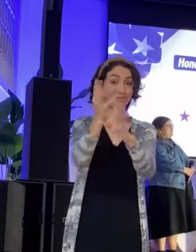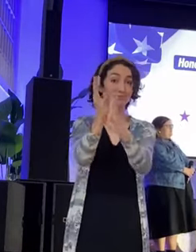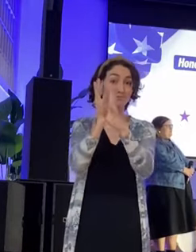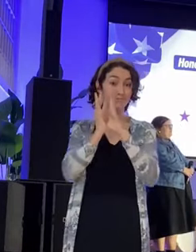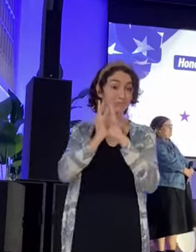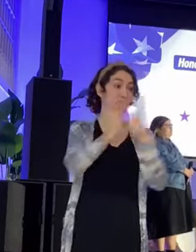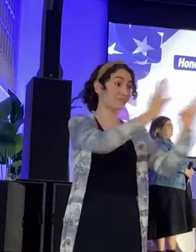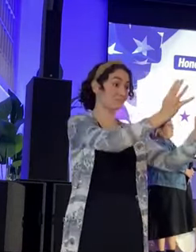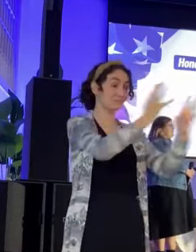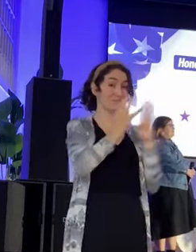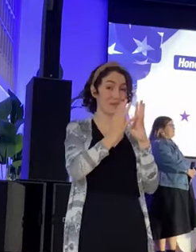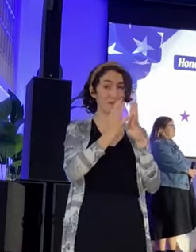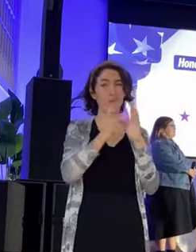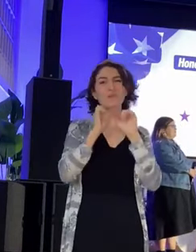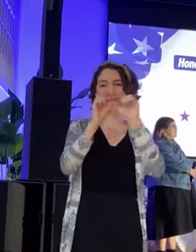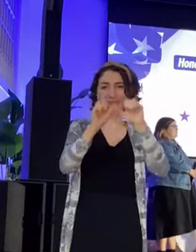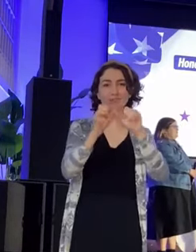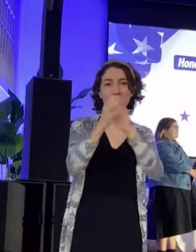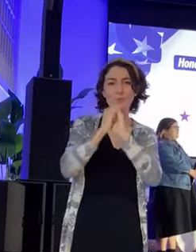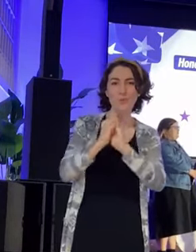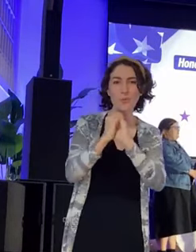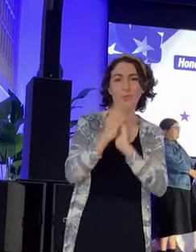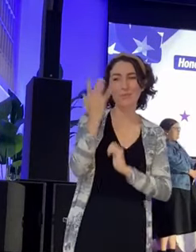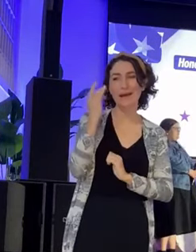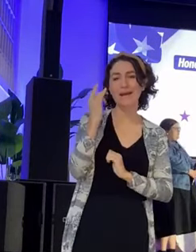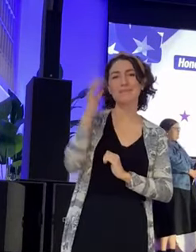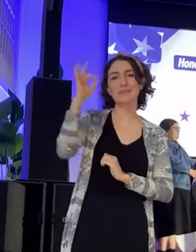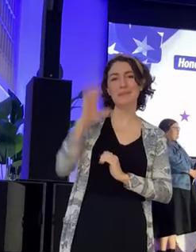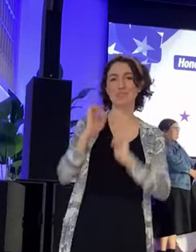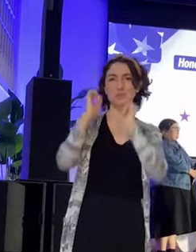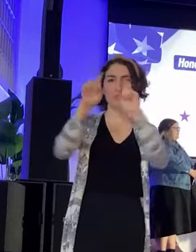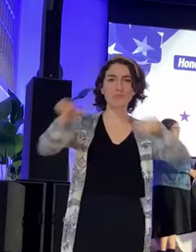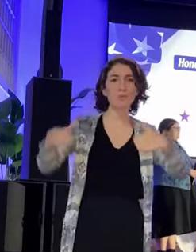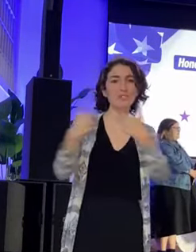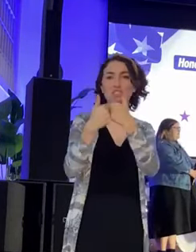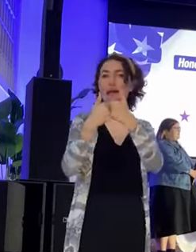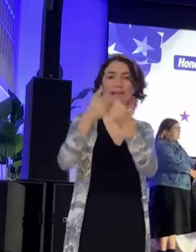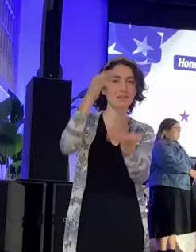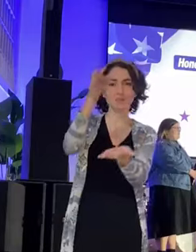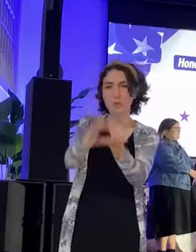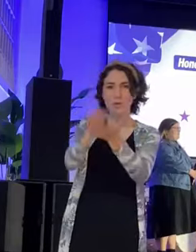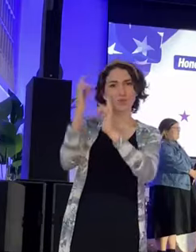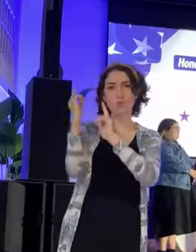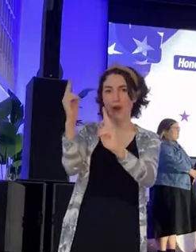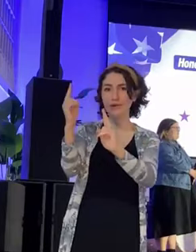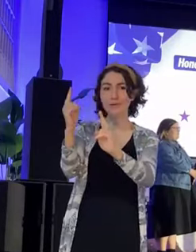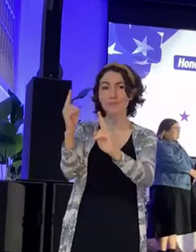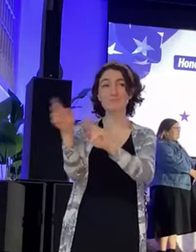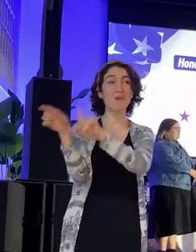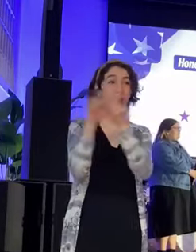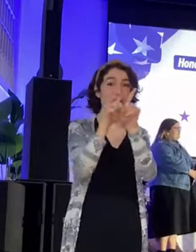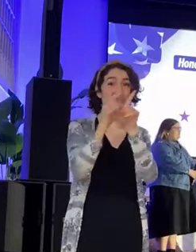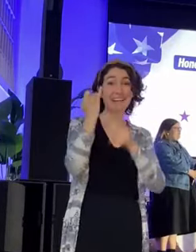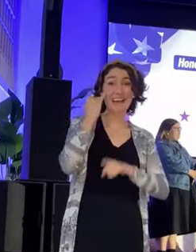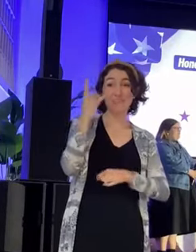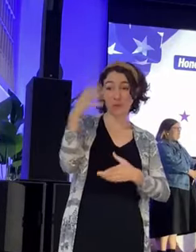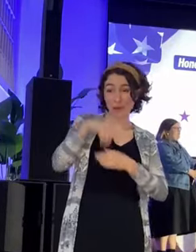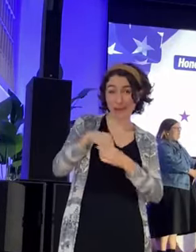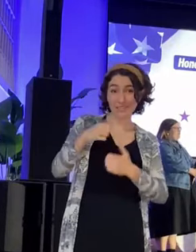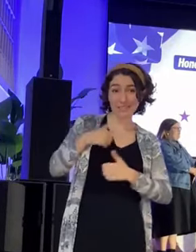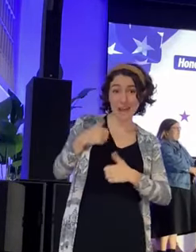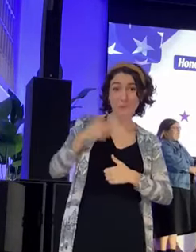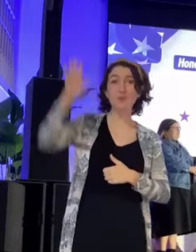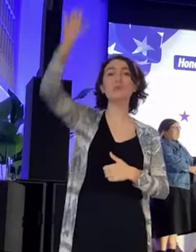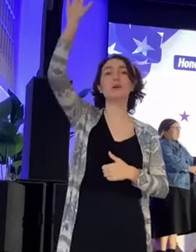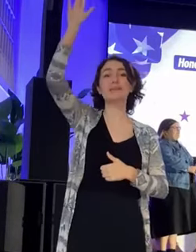of these two aisles as we continue to worship so Pastor Alec and I can give you this Challenge Day coin. But can you just raise your hand if you are a veteran in